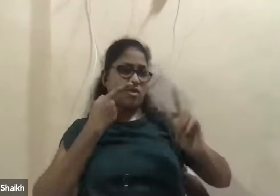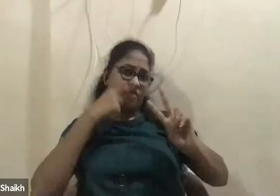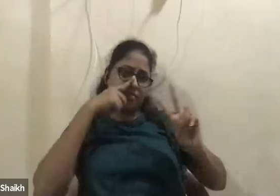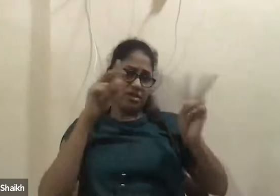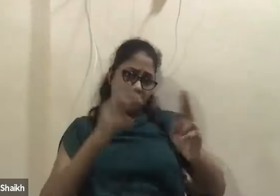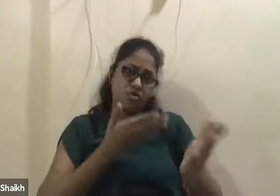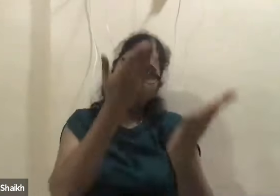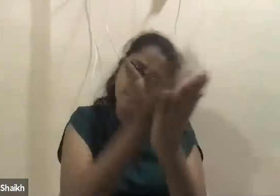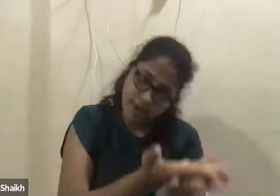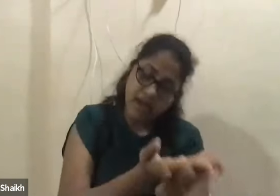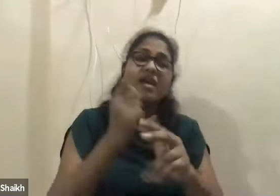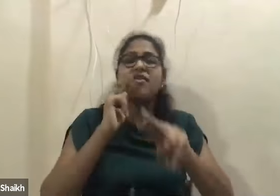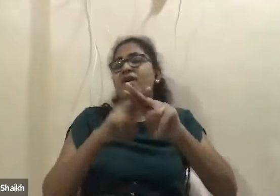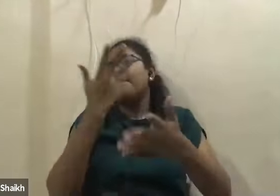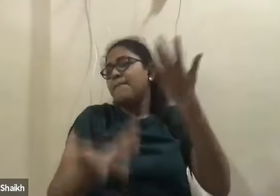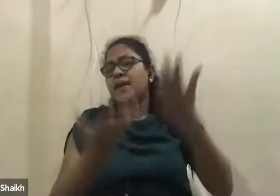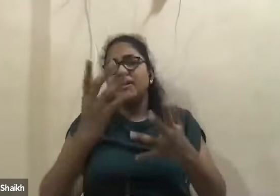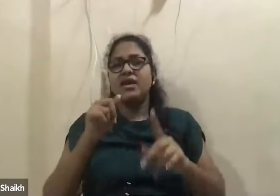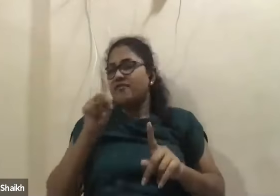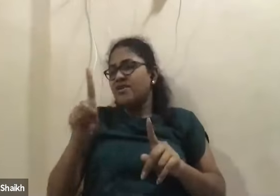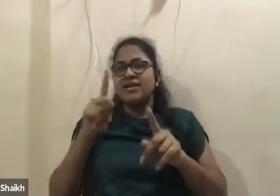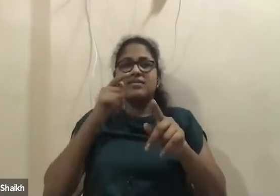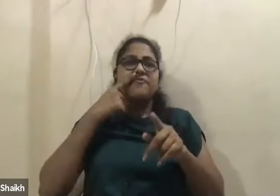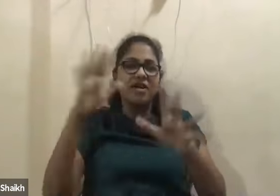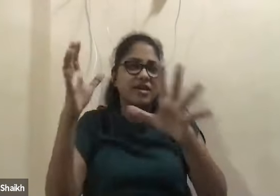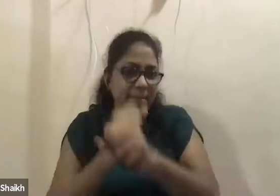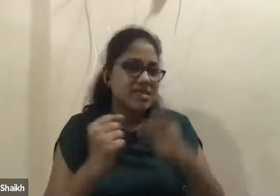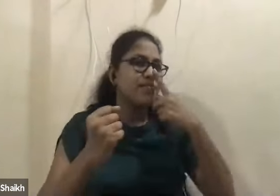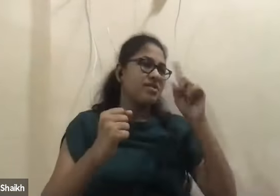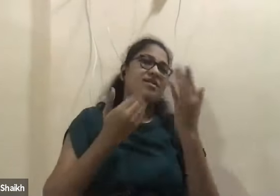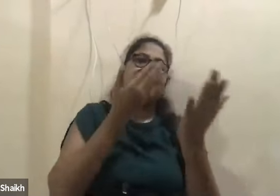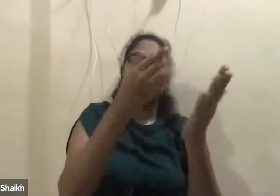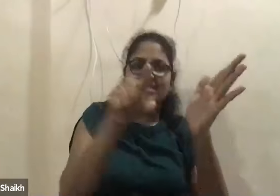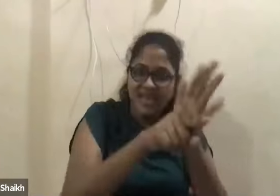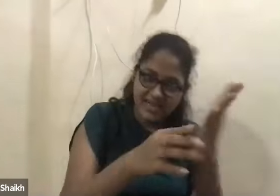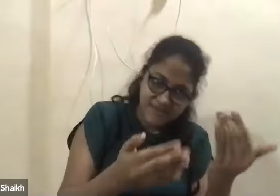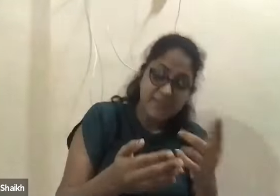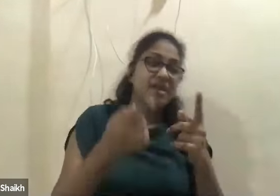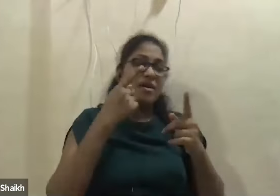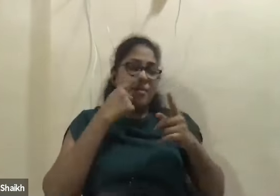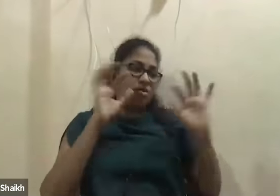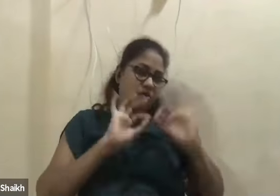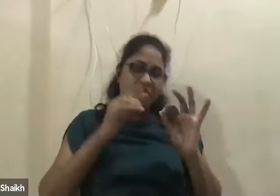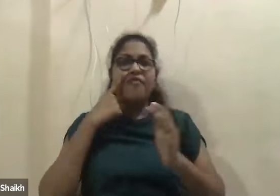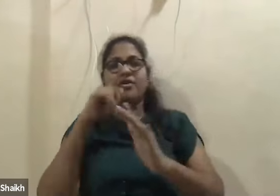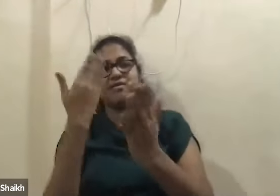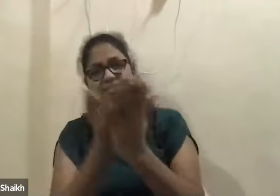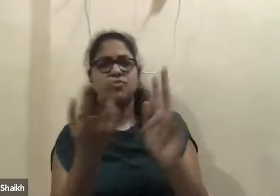not available, has died, deserted, convicted, etc., then only one parent can also apply.